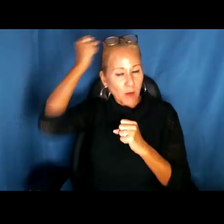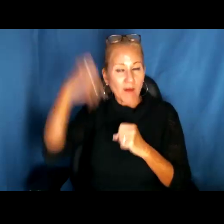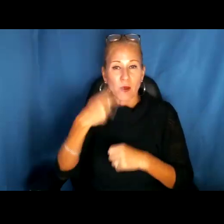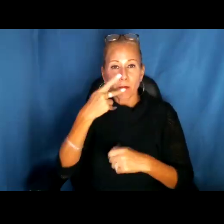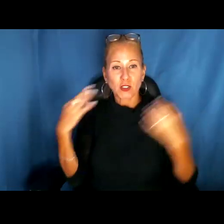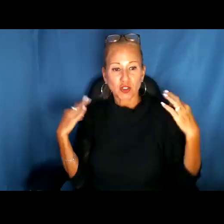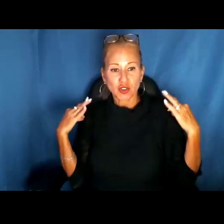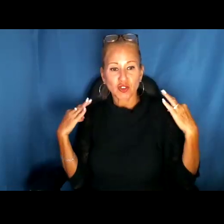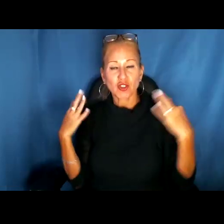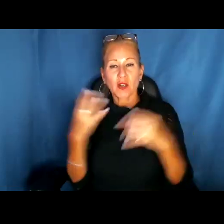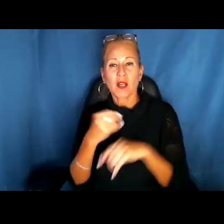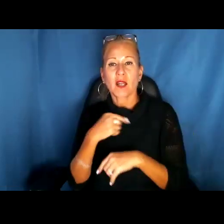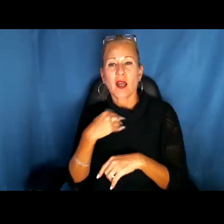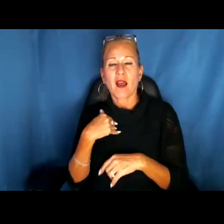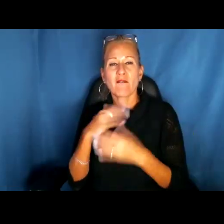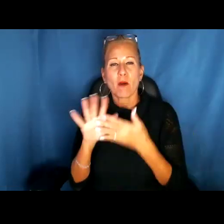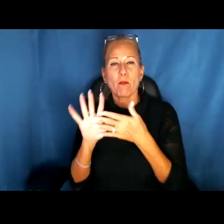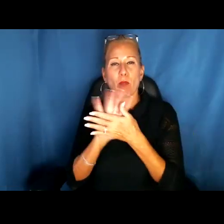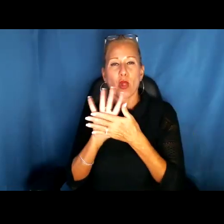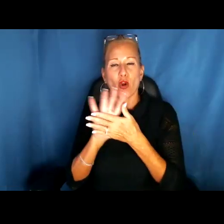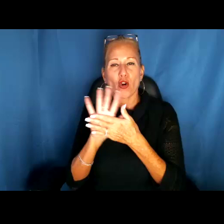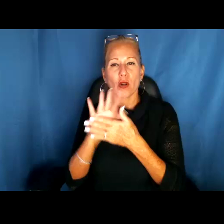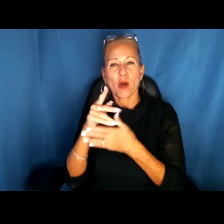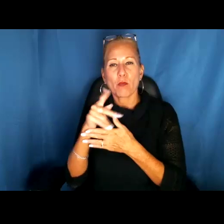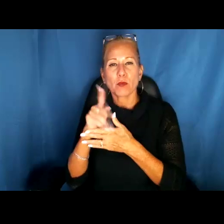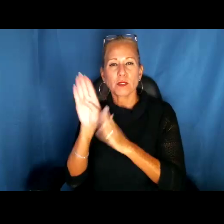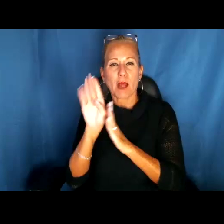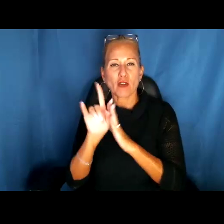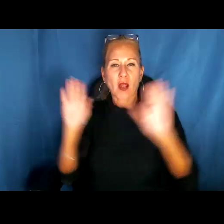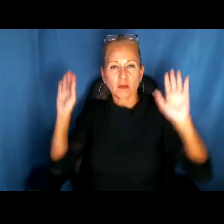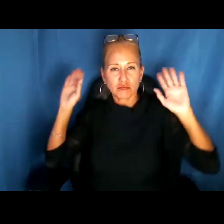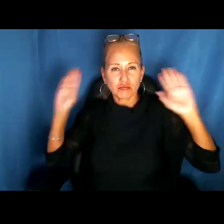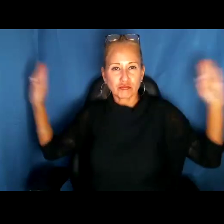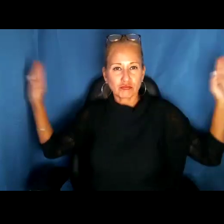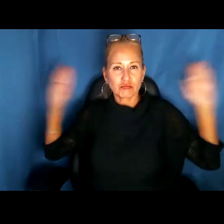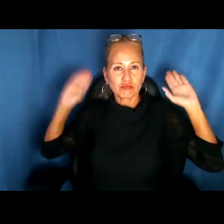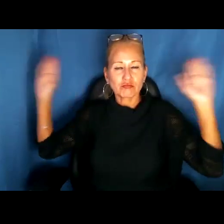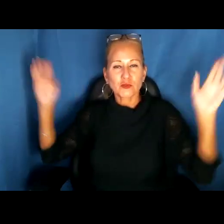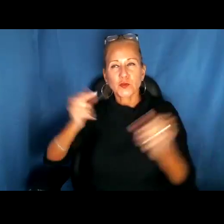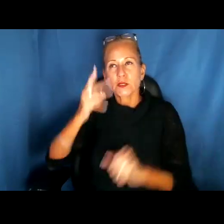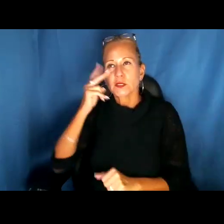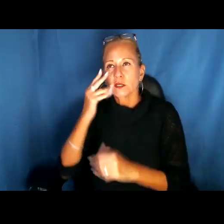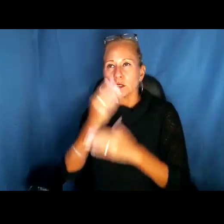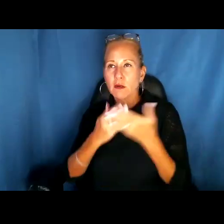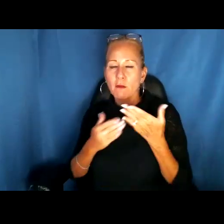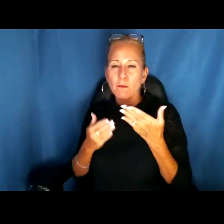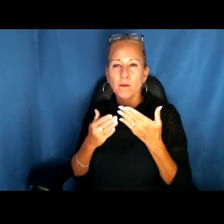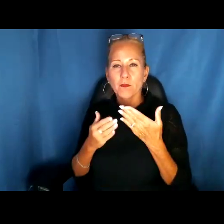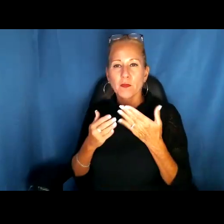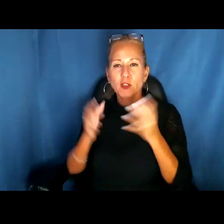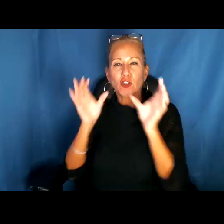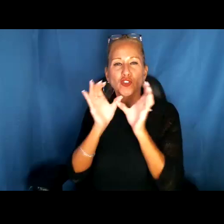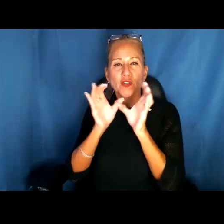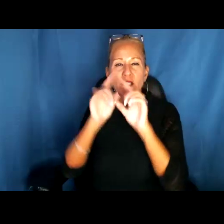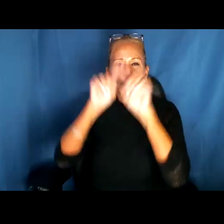shirt on, and I have a blurred purplish background with, you can see some of certificates hanging